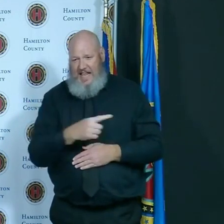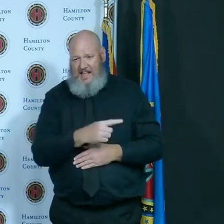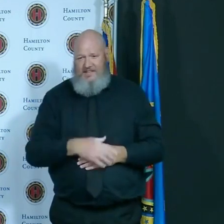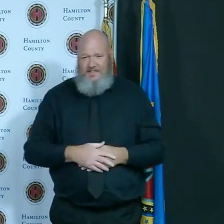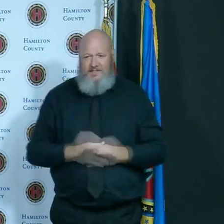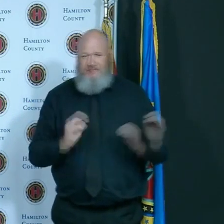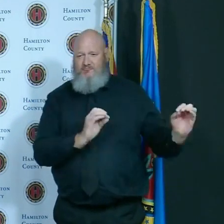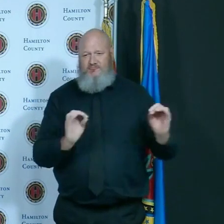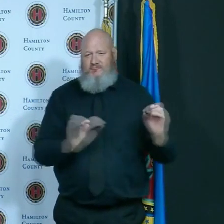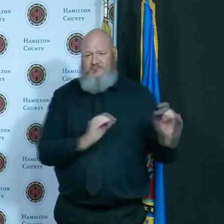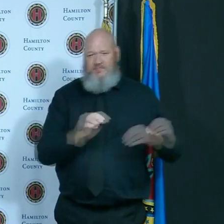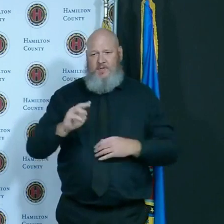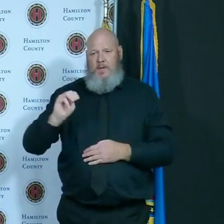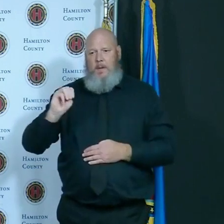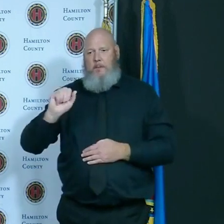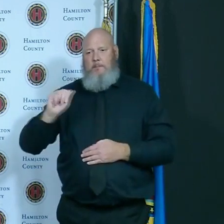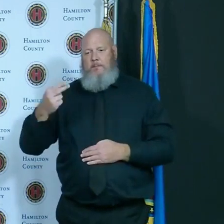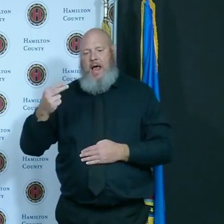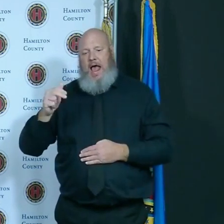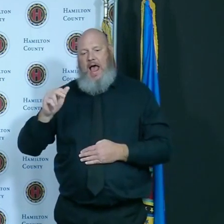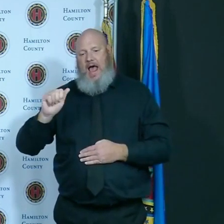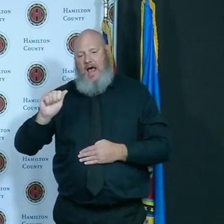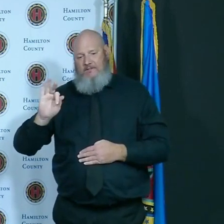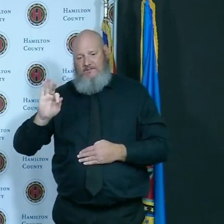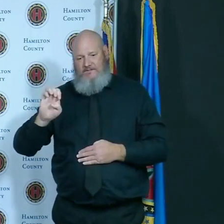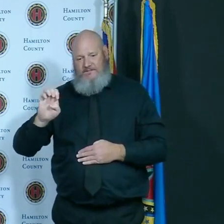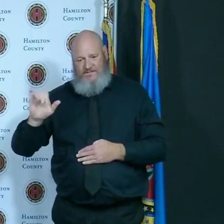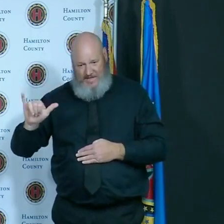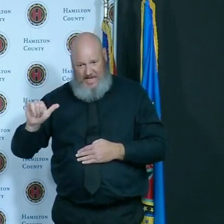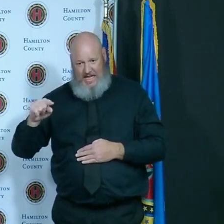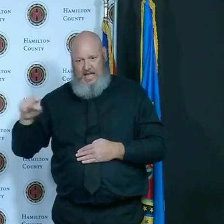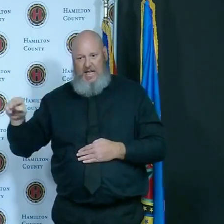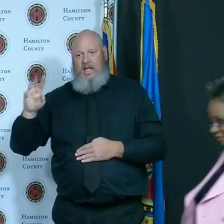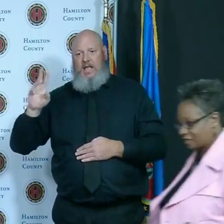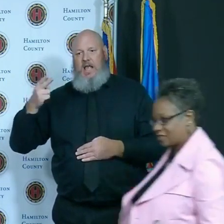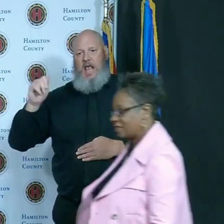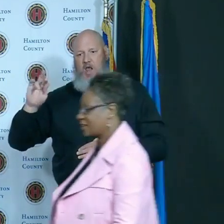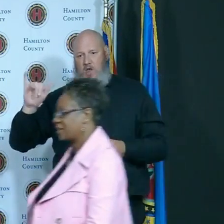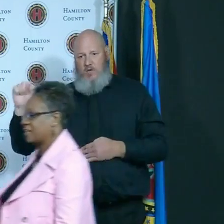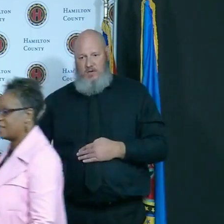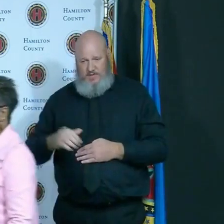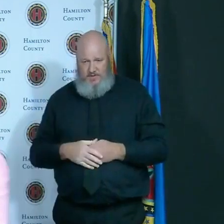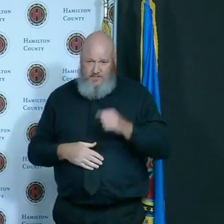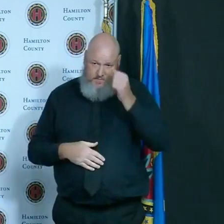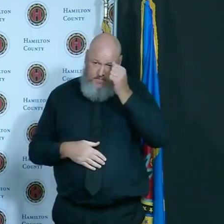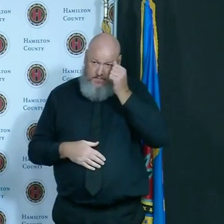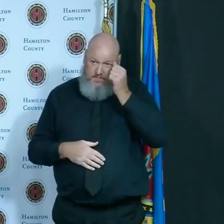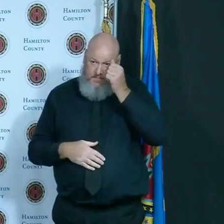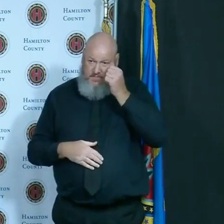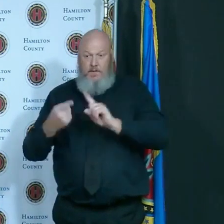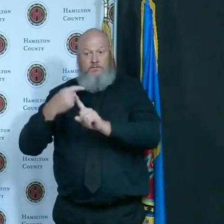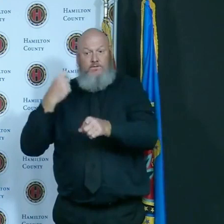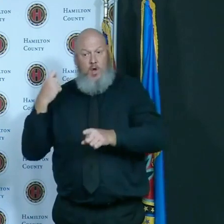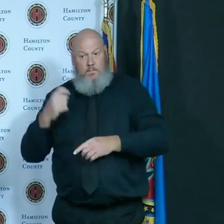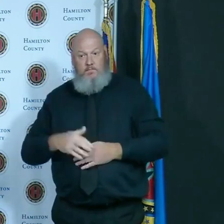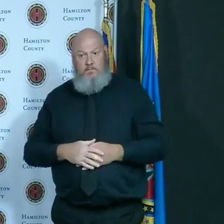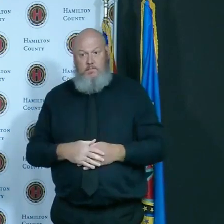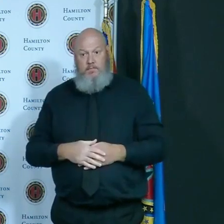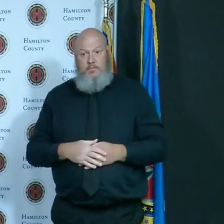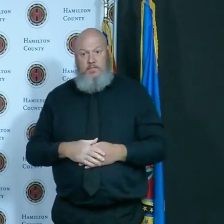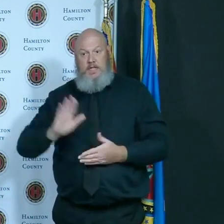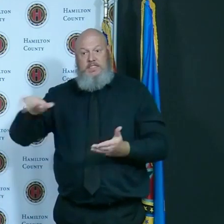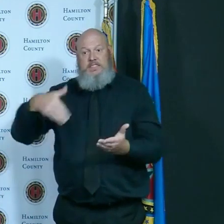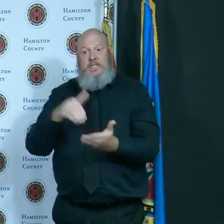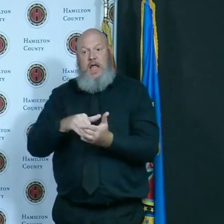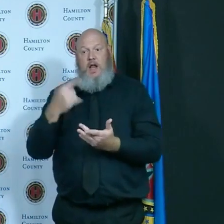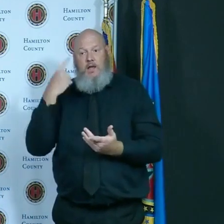the Center for Closing the Health Gap. Renee, please come over. Thank you. Well, good morning, and thank